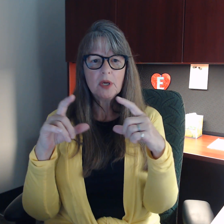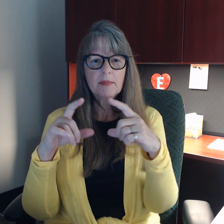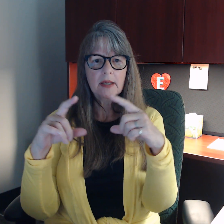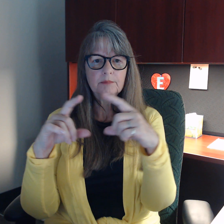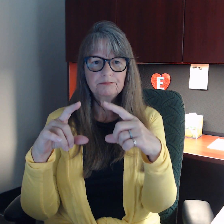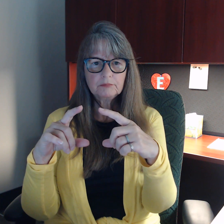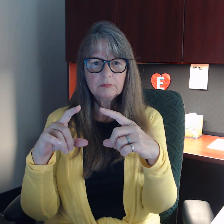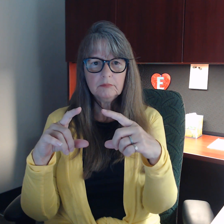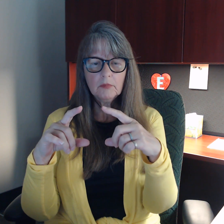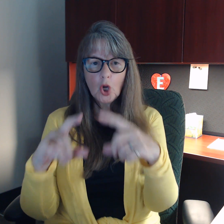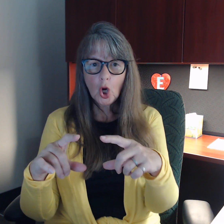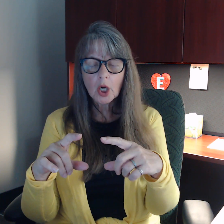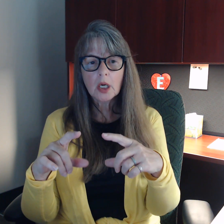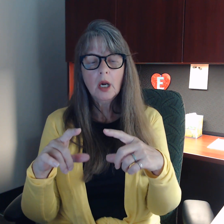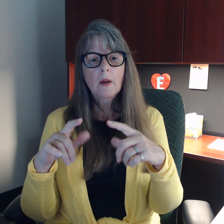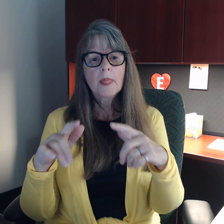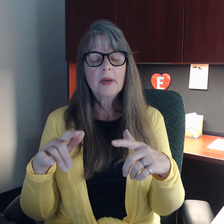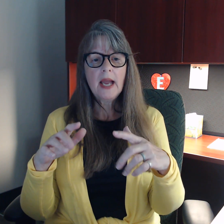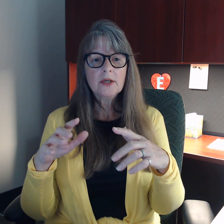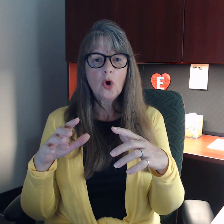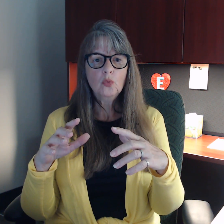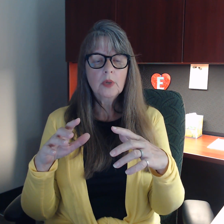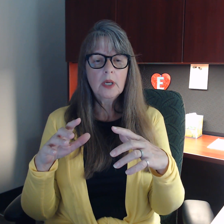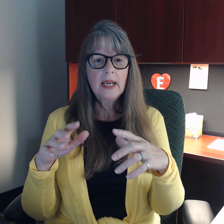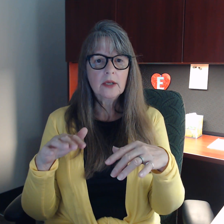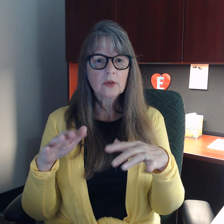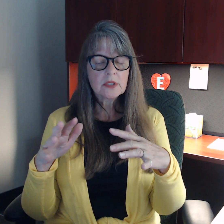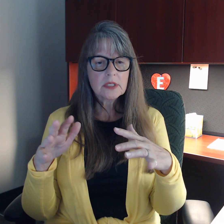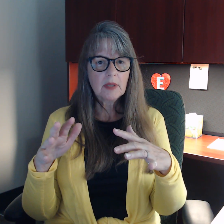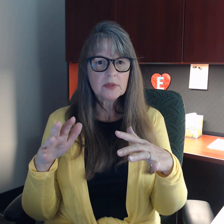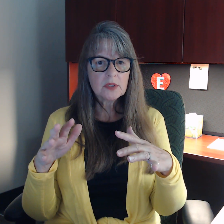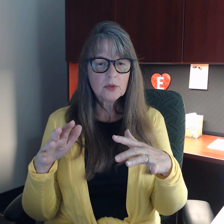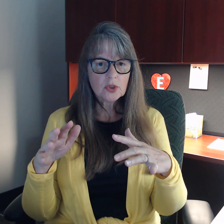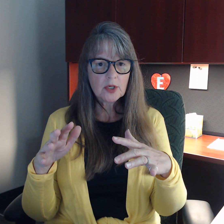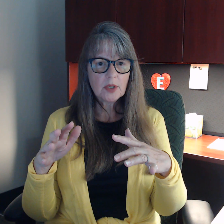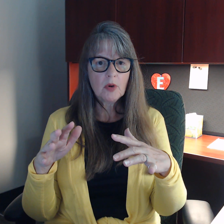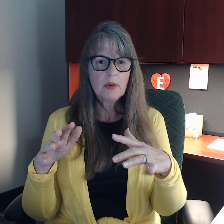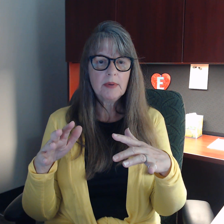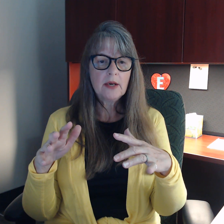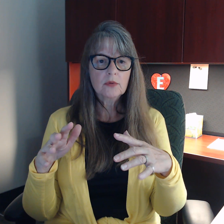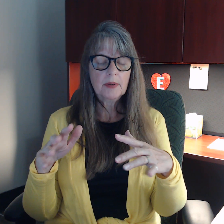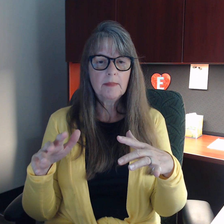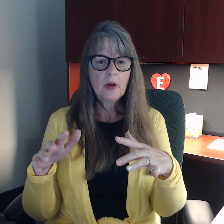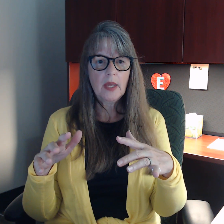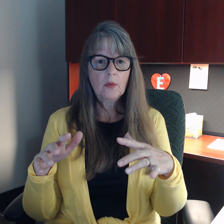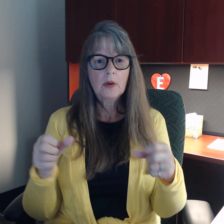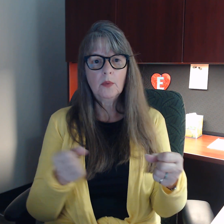my car, but I don't, and I look sometimes to see which direction I'm going, but I don't depend upon that, or I